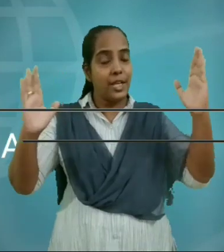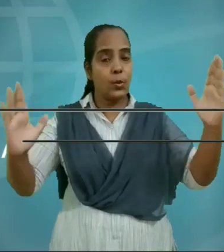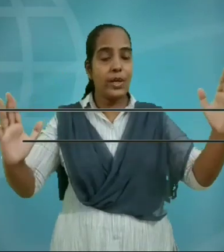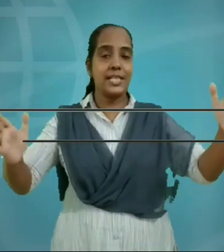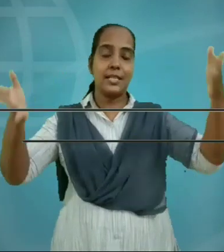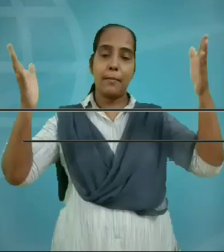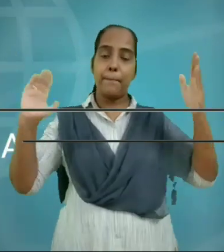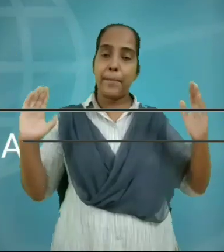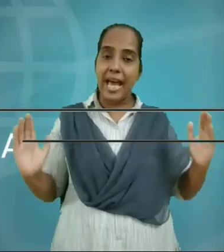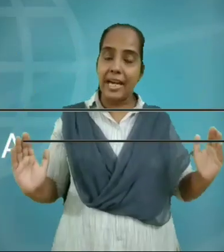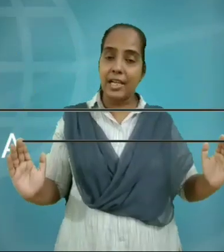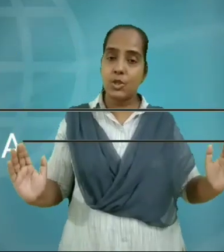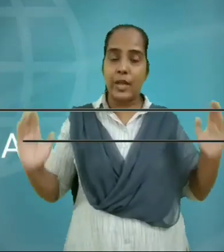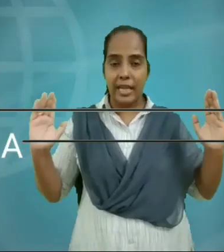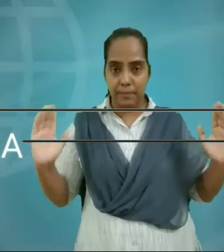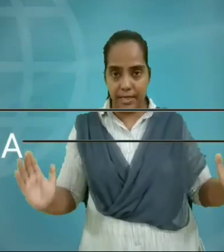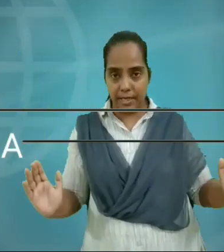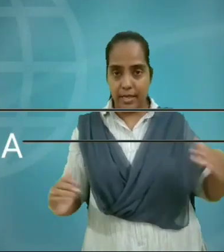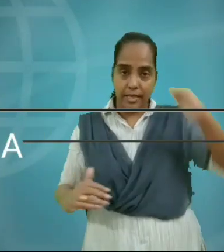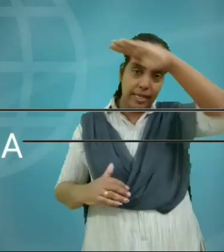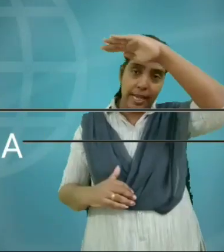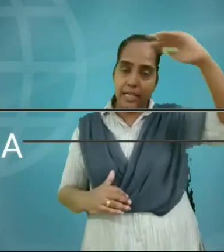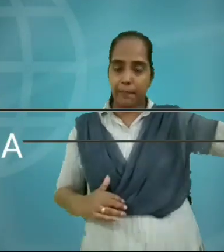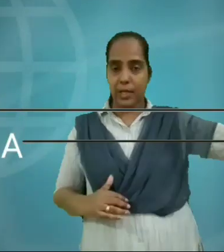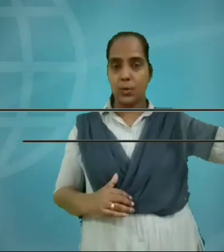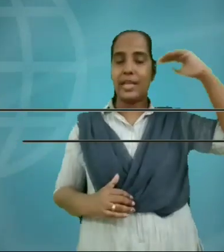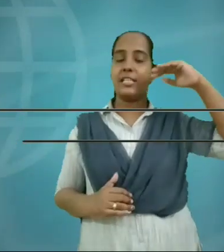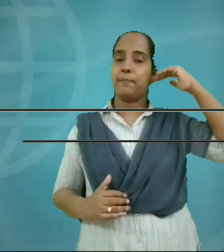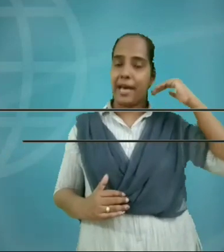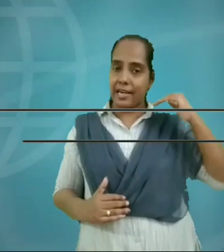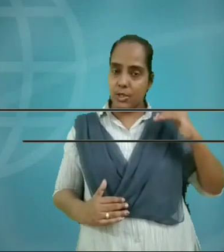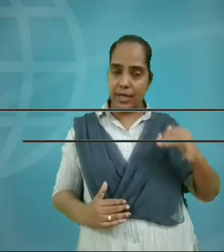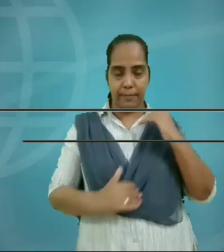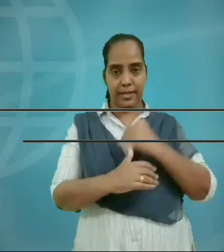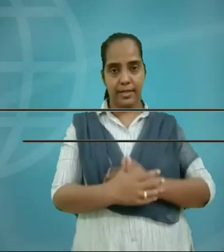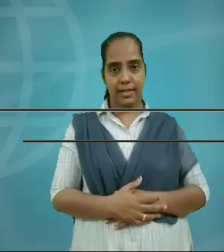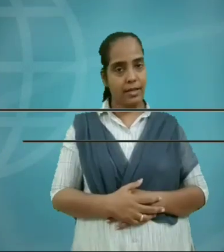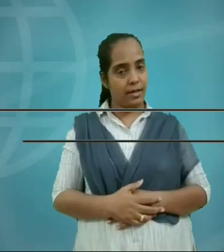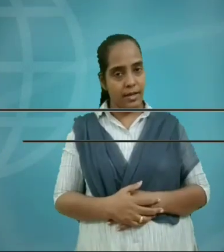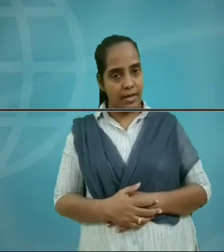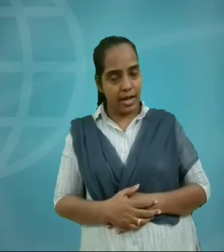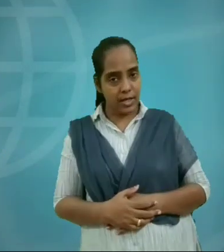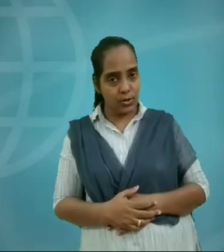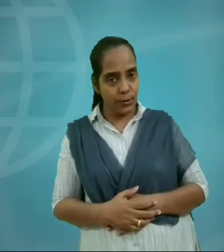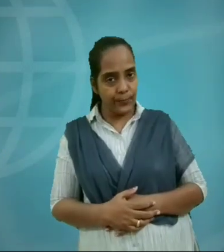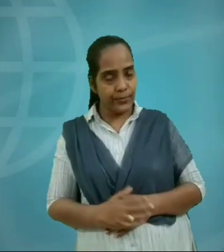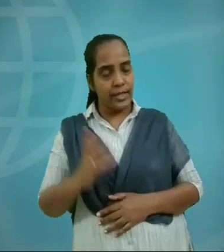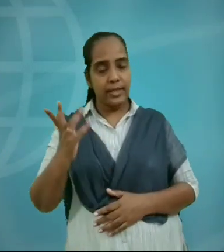PQ is parallel to AB. The line PQ is parallel to AB. Understood now? That